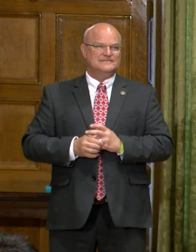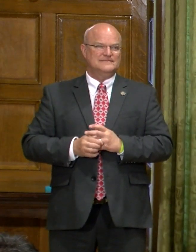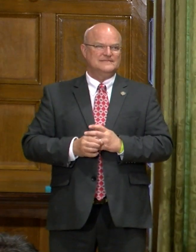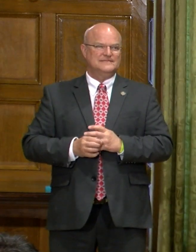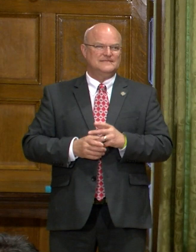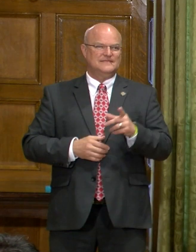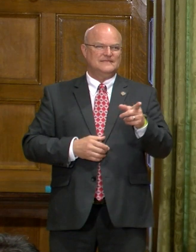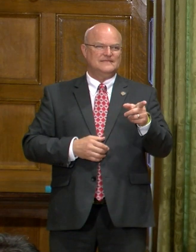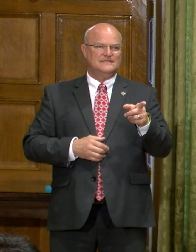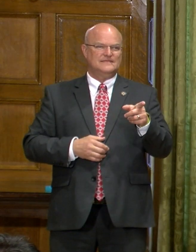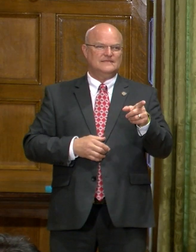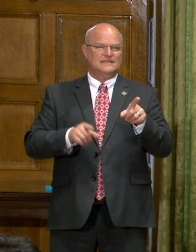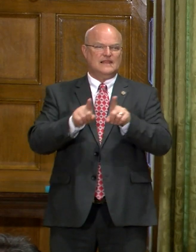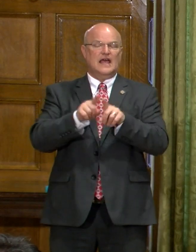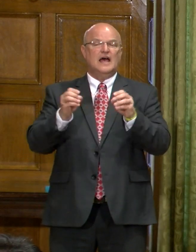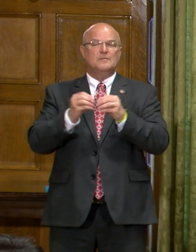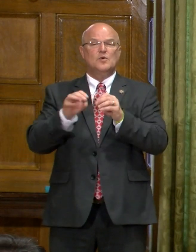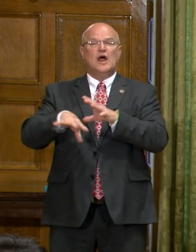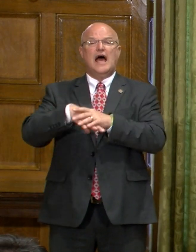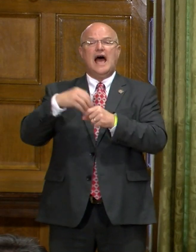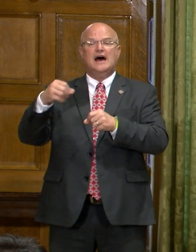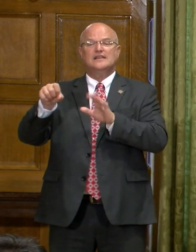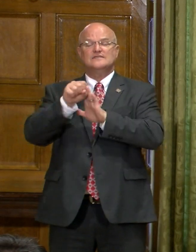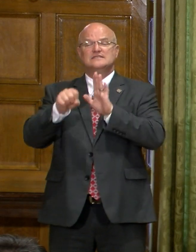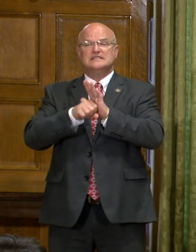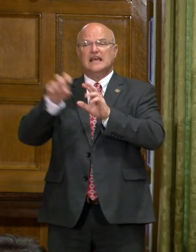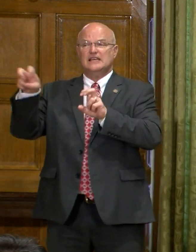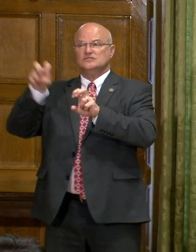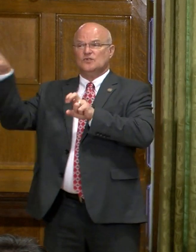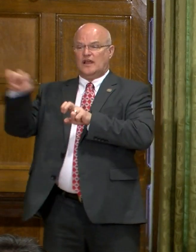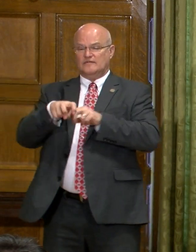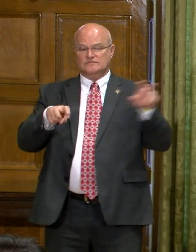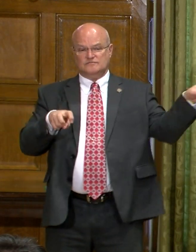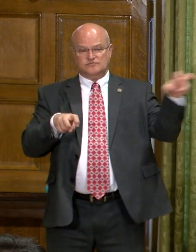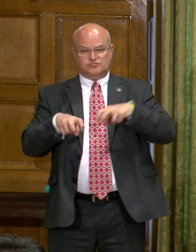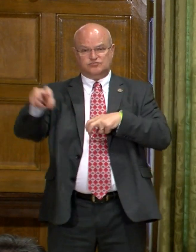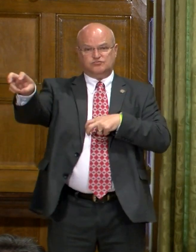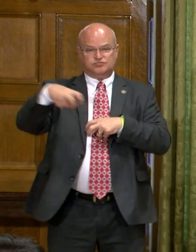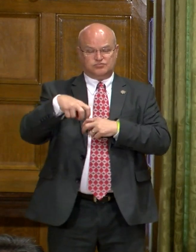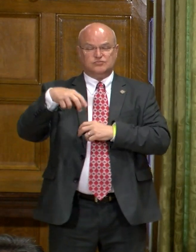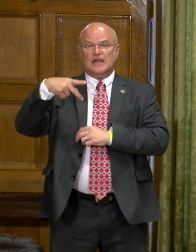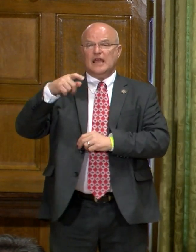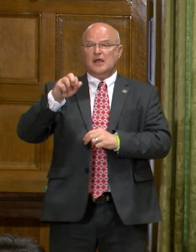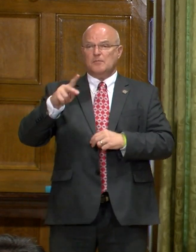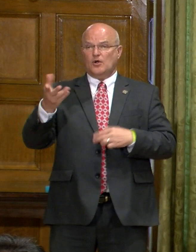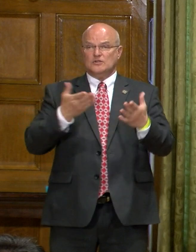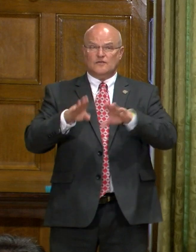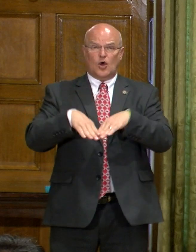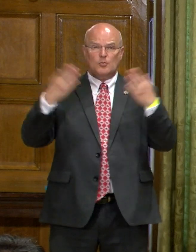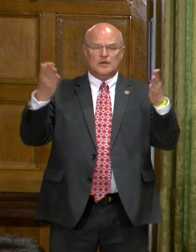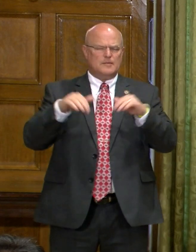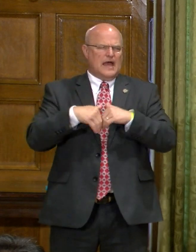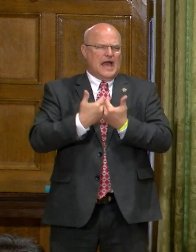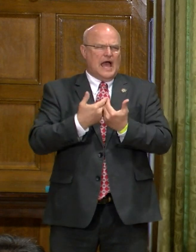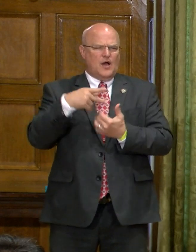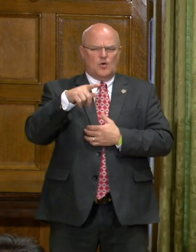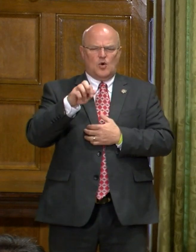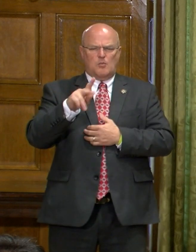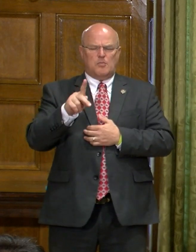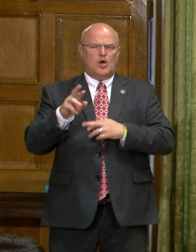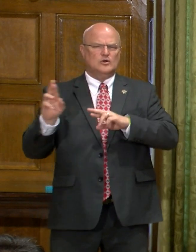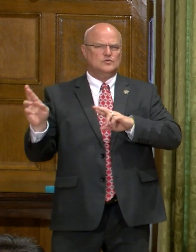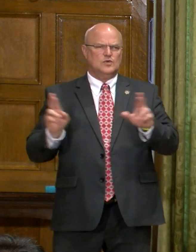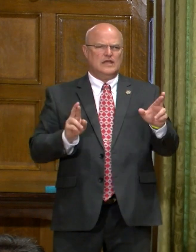Yes. As more out-of-state travelers come into our state and as more park services open up, how are parks equipped